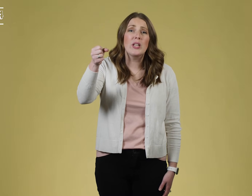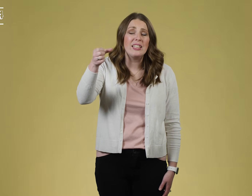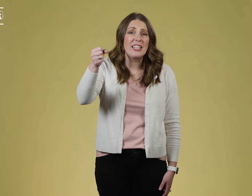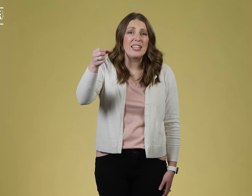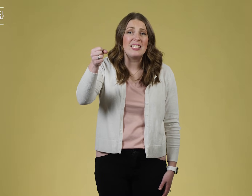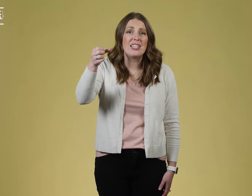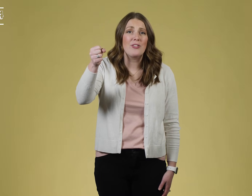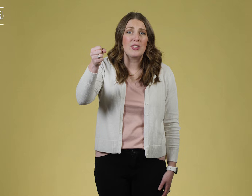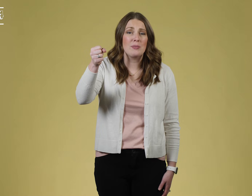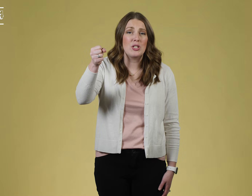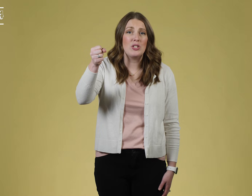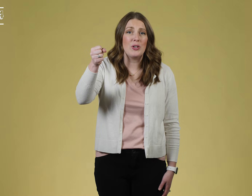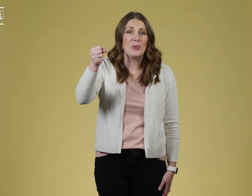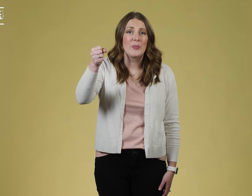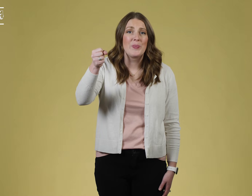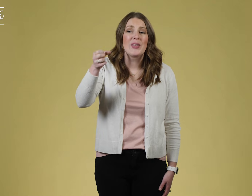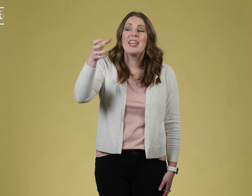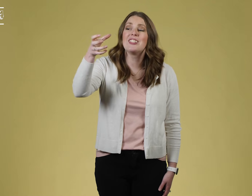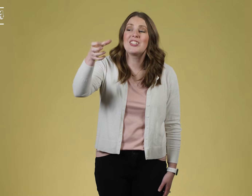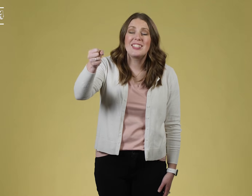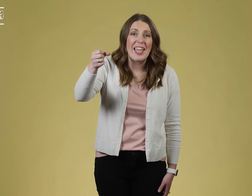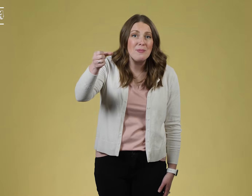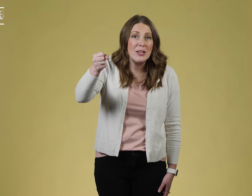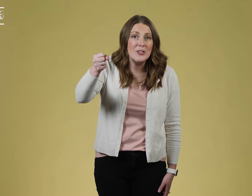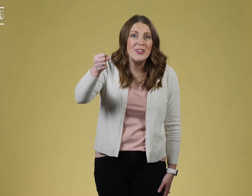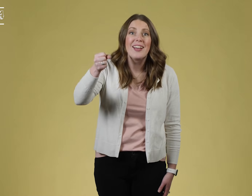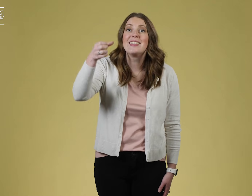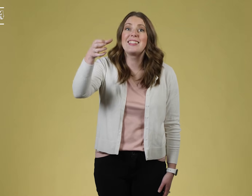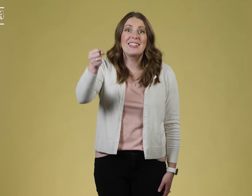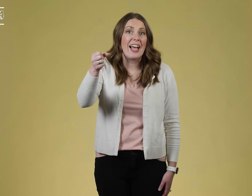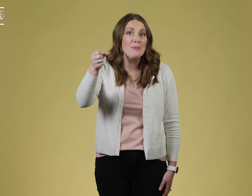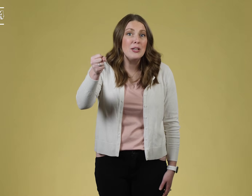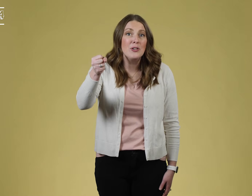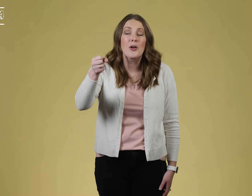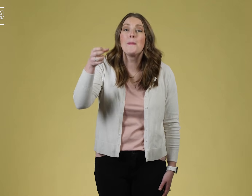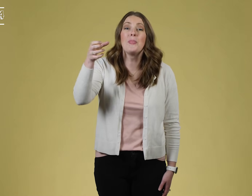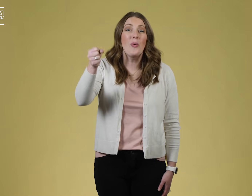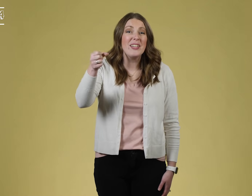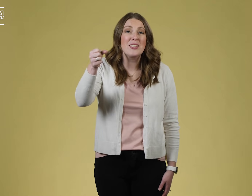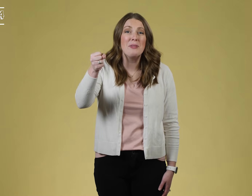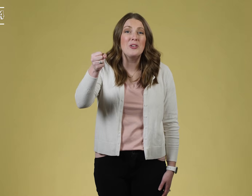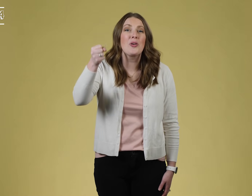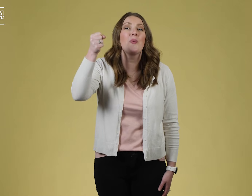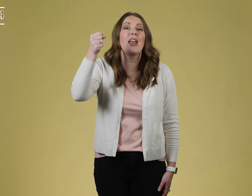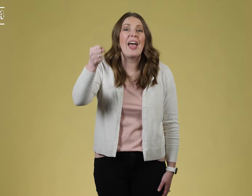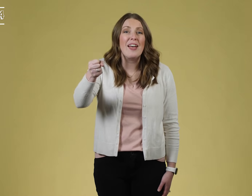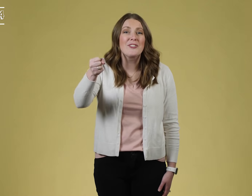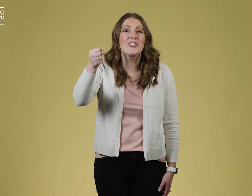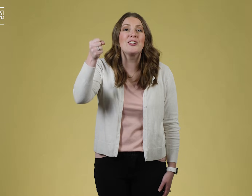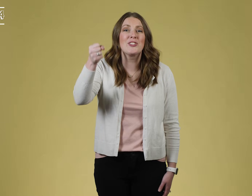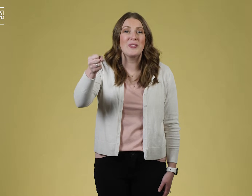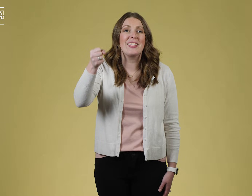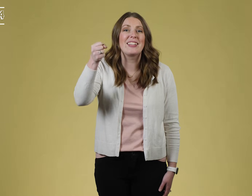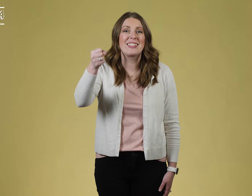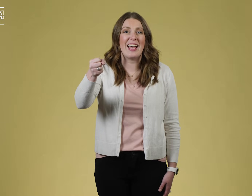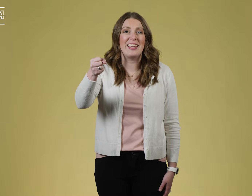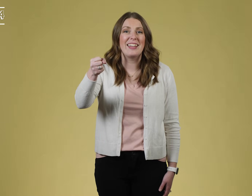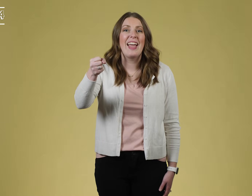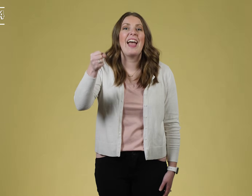really easy for them to do. Just say milk, sign milk, point to milk whenever you're doing this sign, and